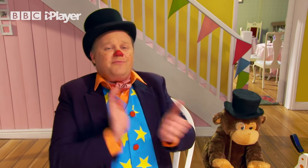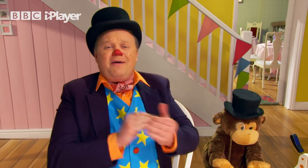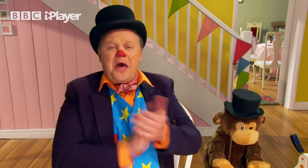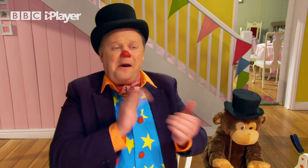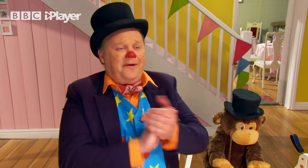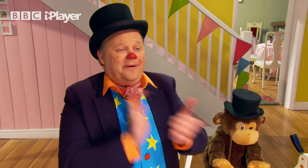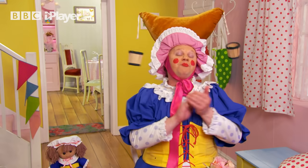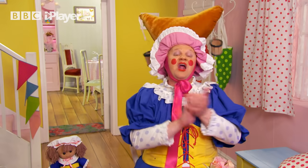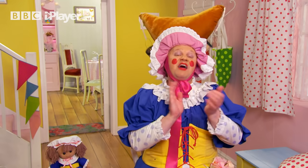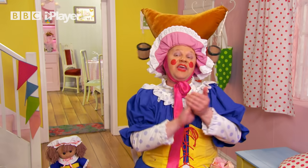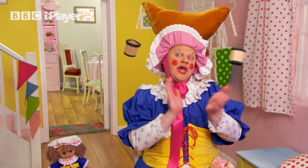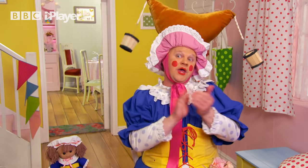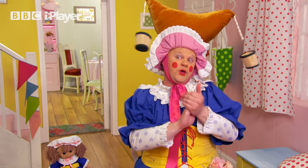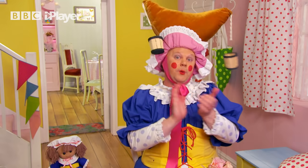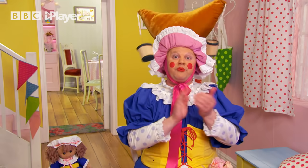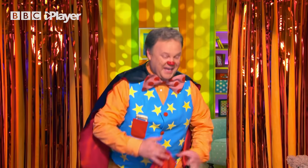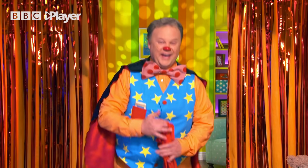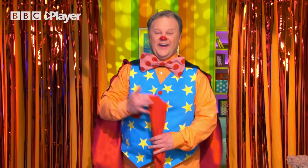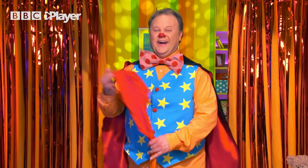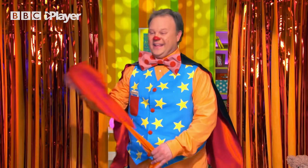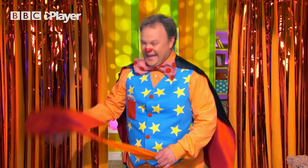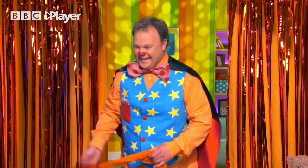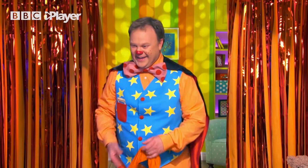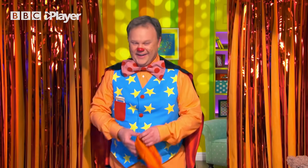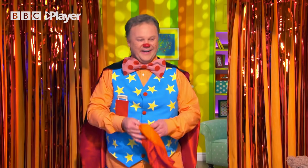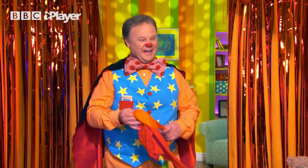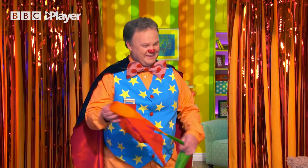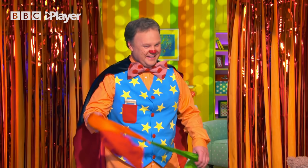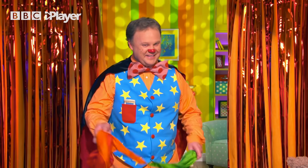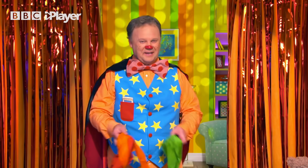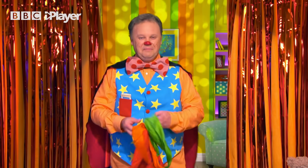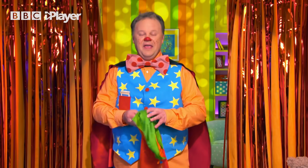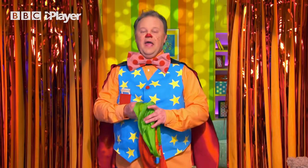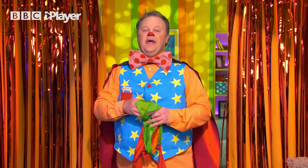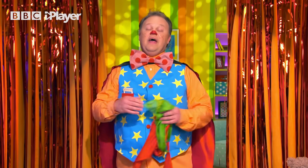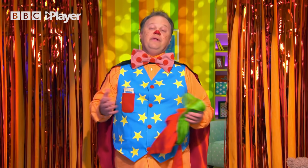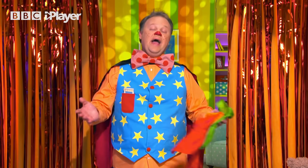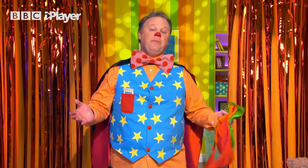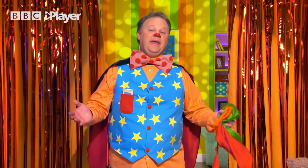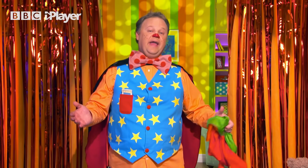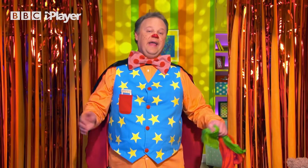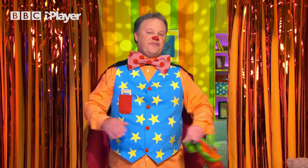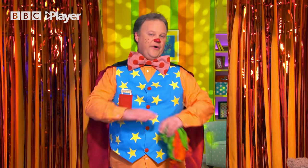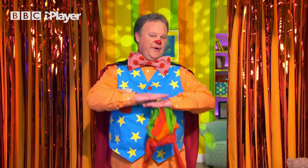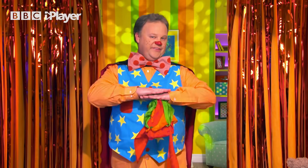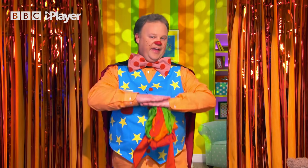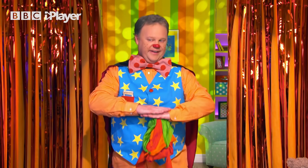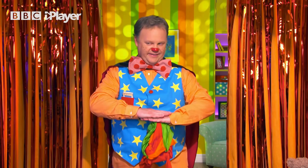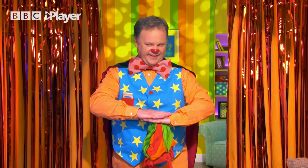Bravo! Bravo! Thank you! Thank you! There will now be a short interval.